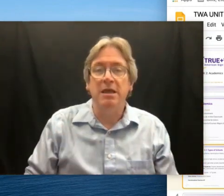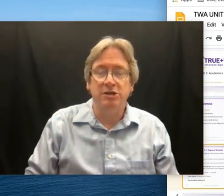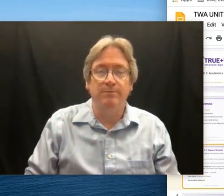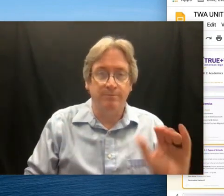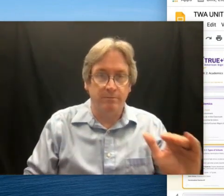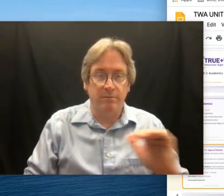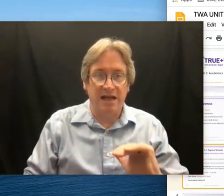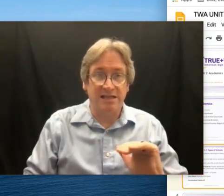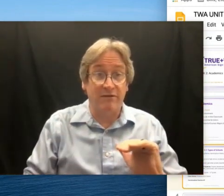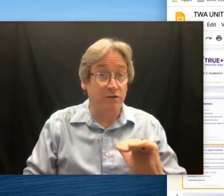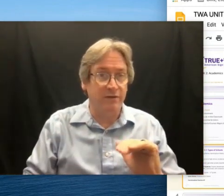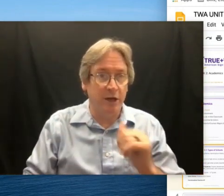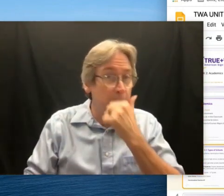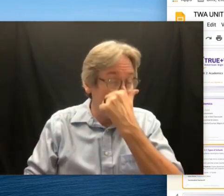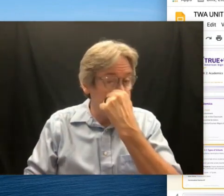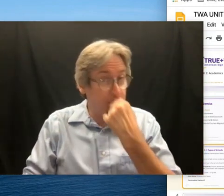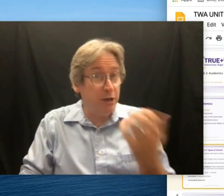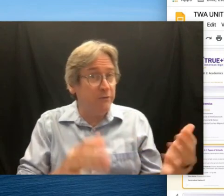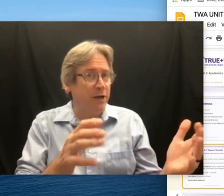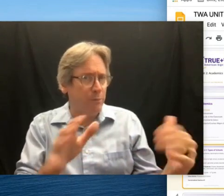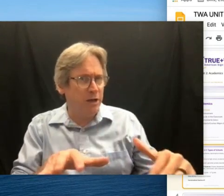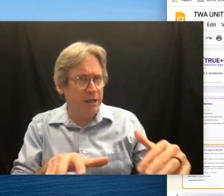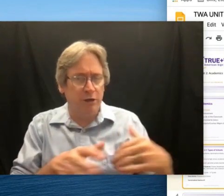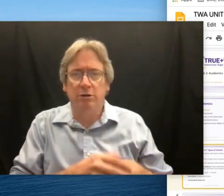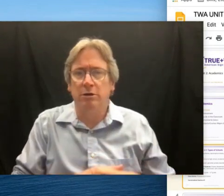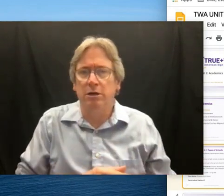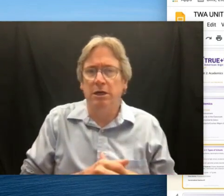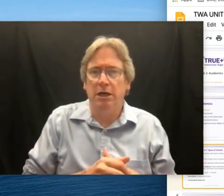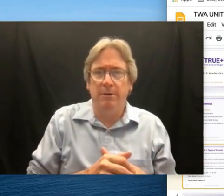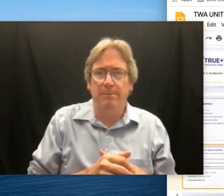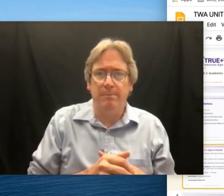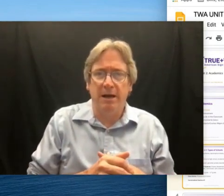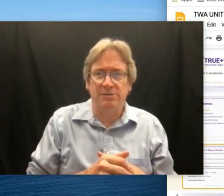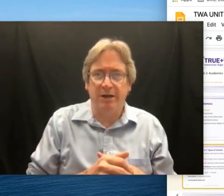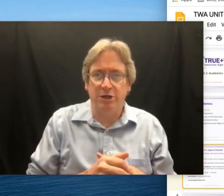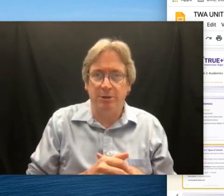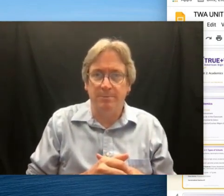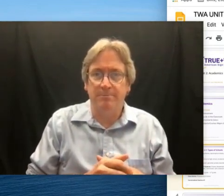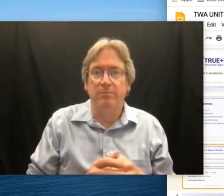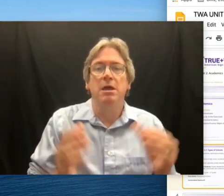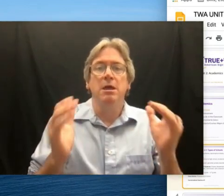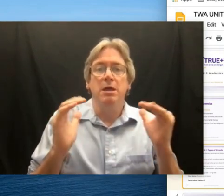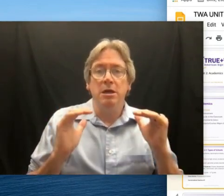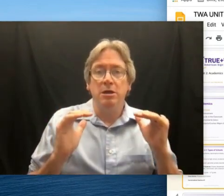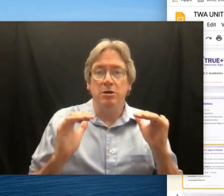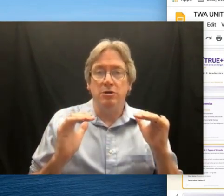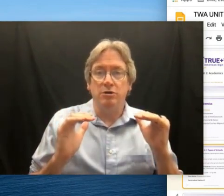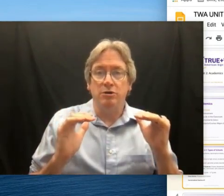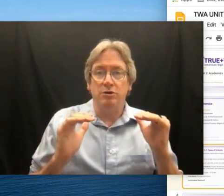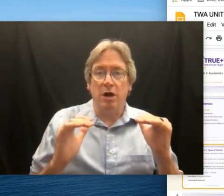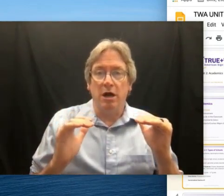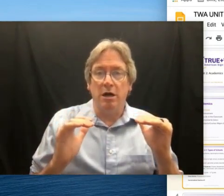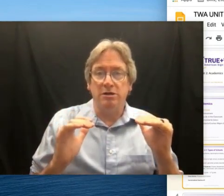that. So that's that first video. And it's a pretty good video, pretty clear explanation.